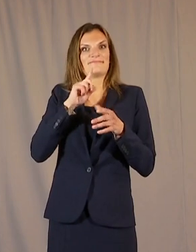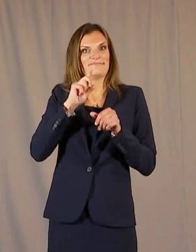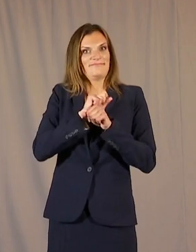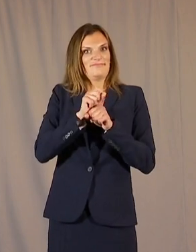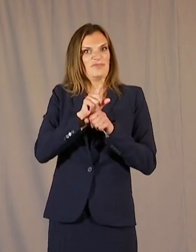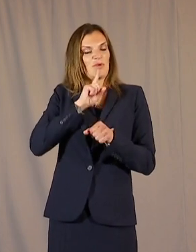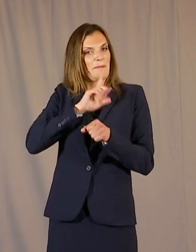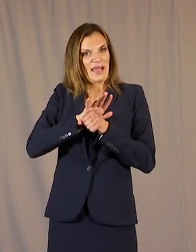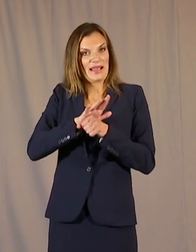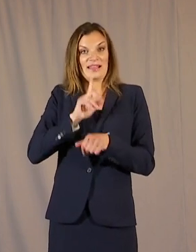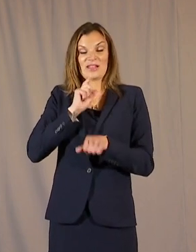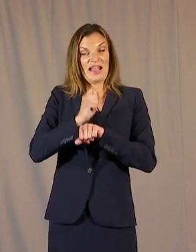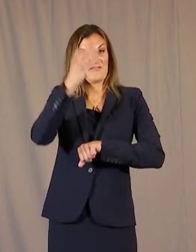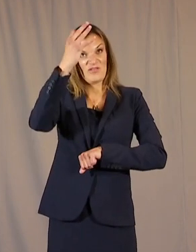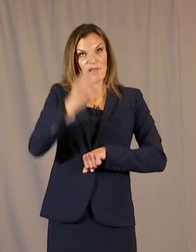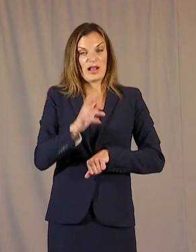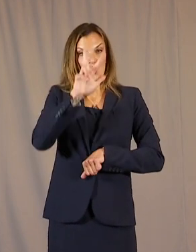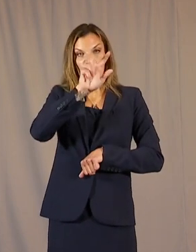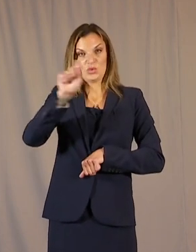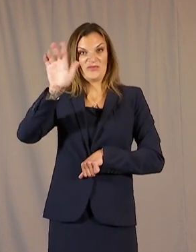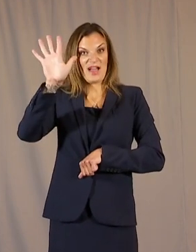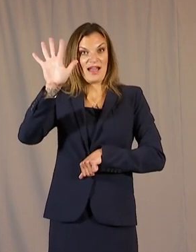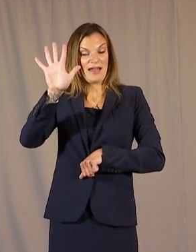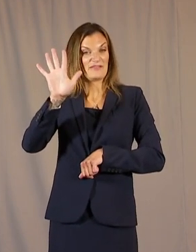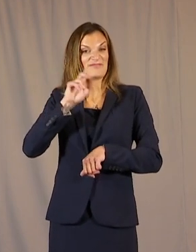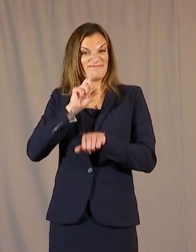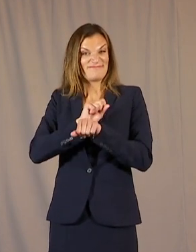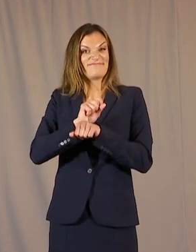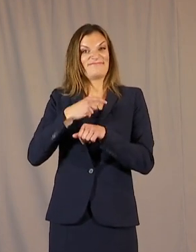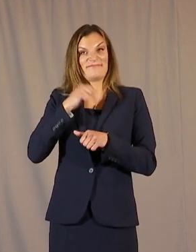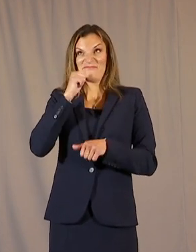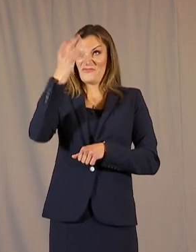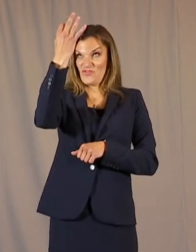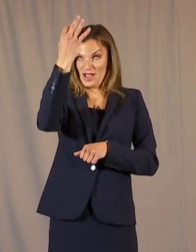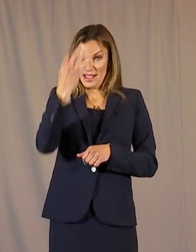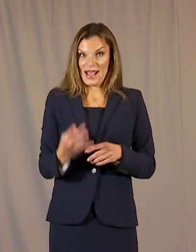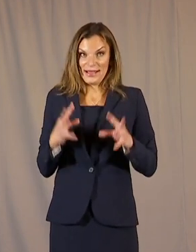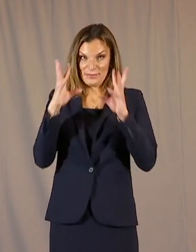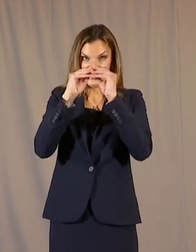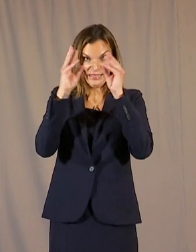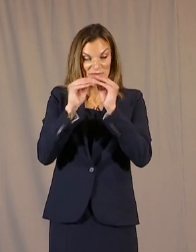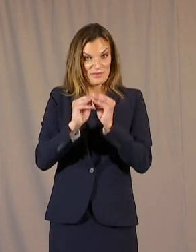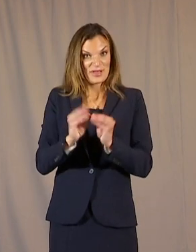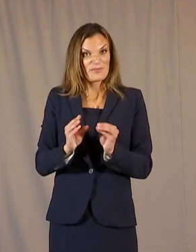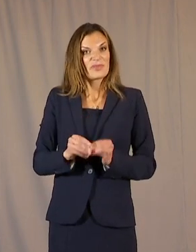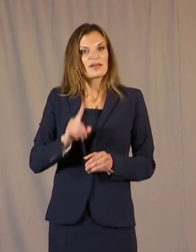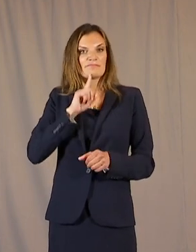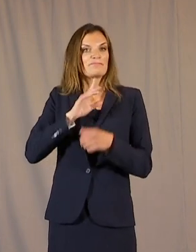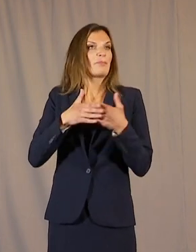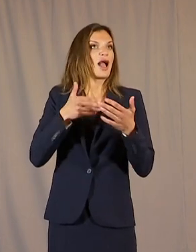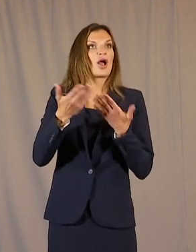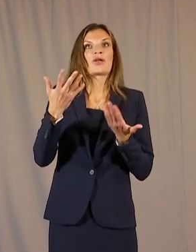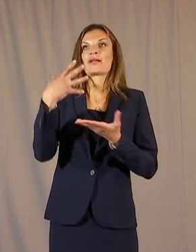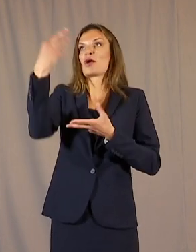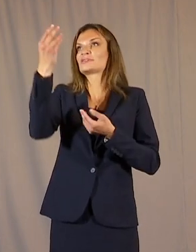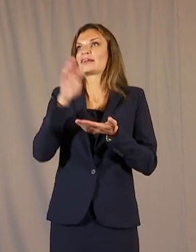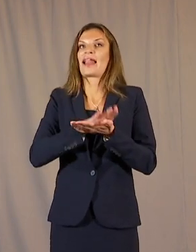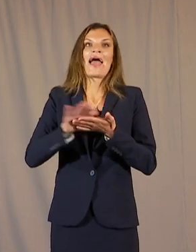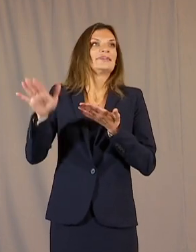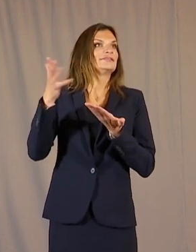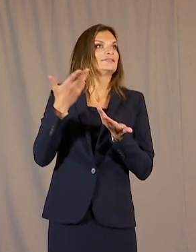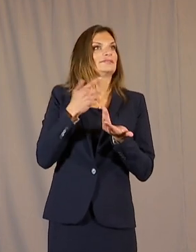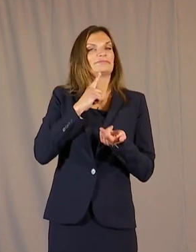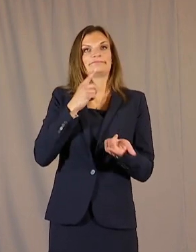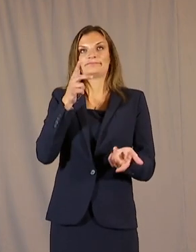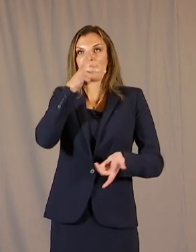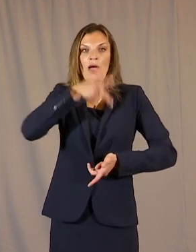Friday, 3 to 5, that was a test of commitment, and they were there. Good weather, bad weather, didn't matter. They